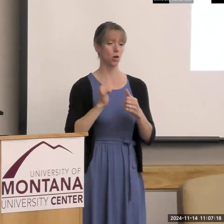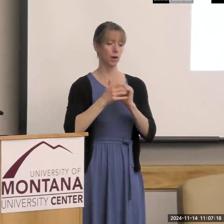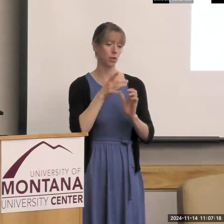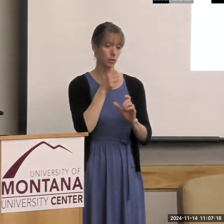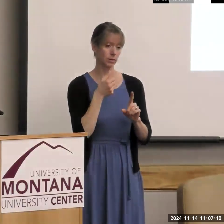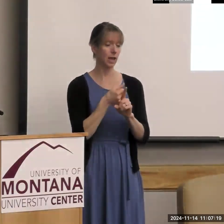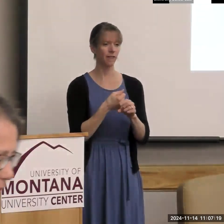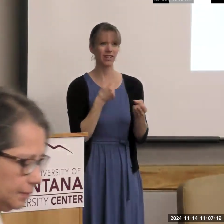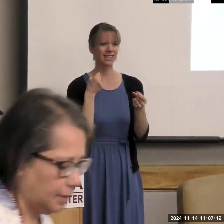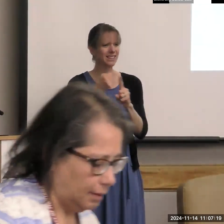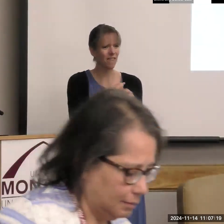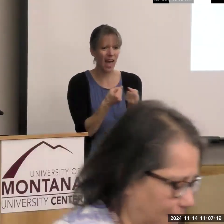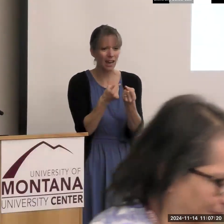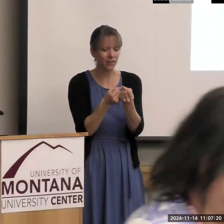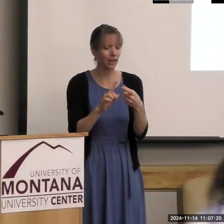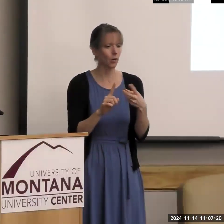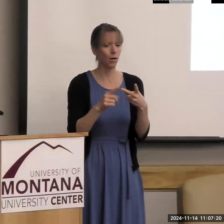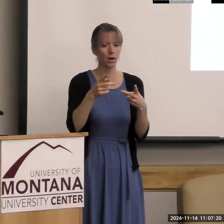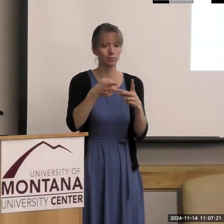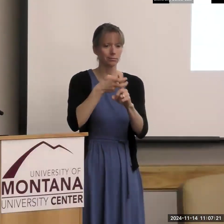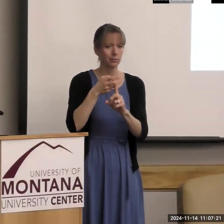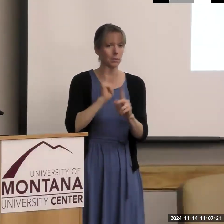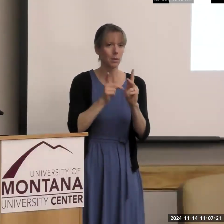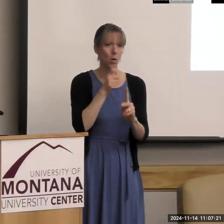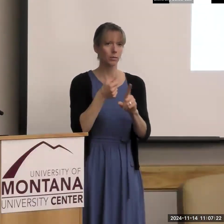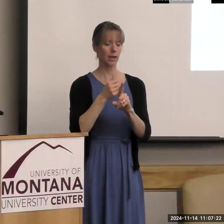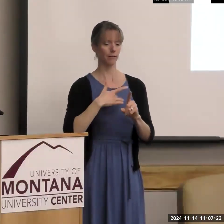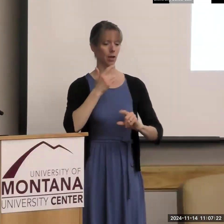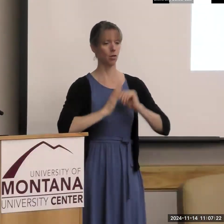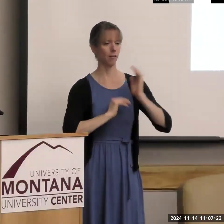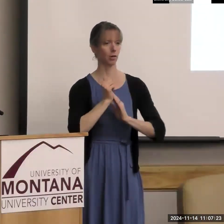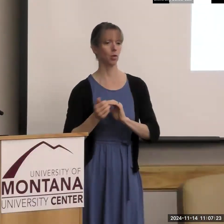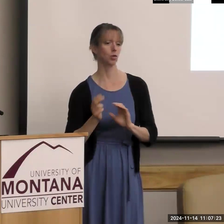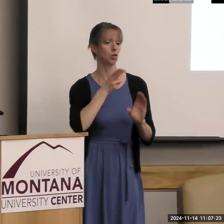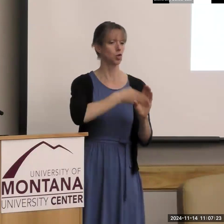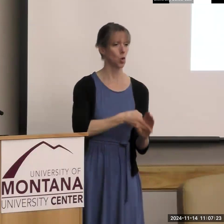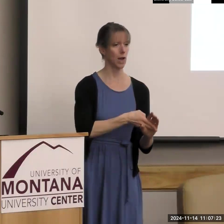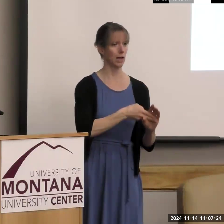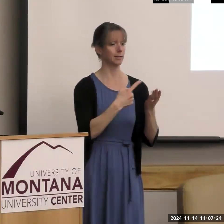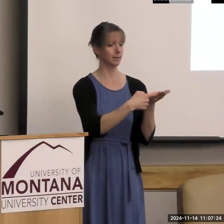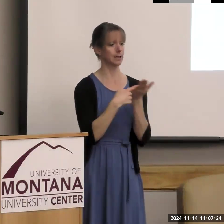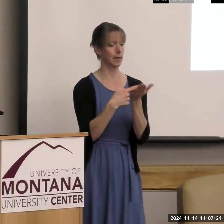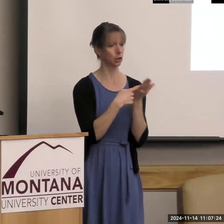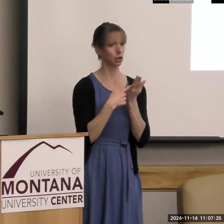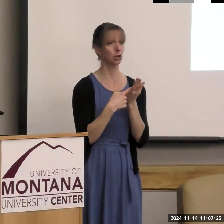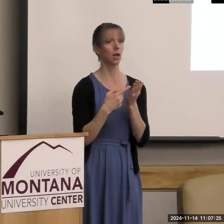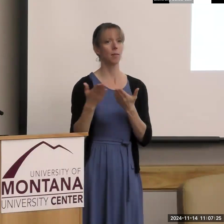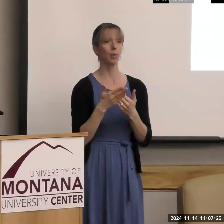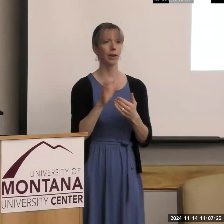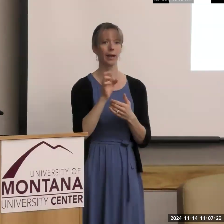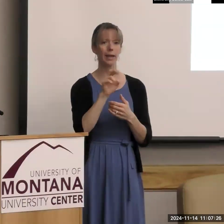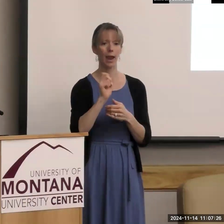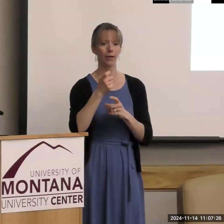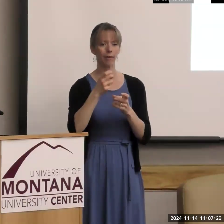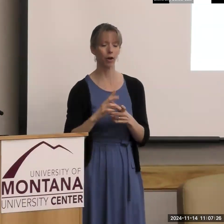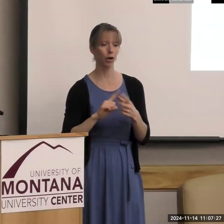self-advocate. Bring your any of the folks that are comfortable to that conversation. Bring their a caregiver if they have a caregiver.